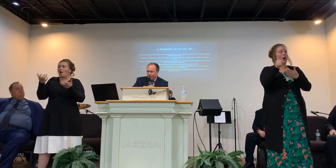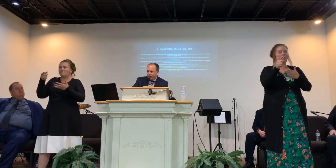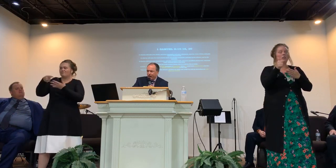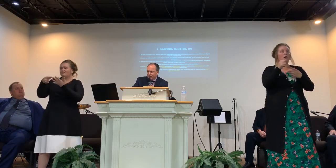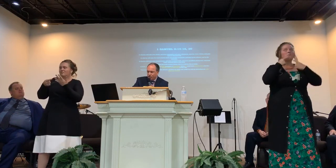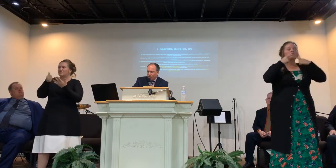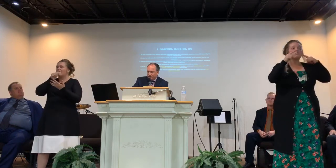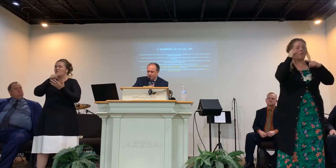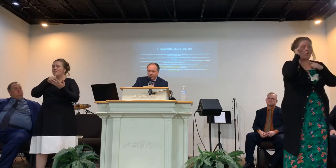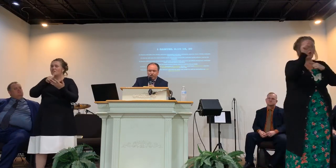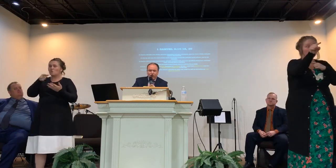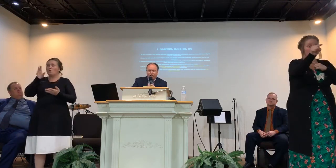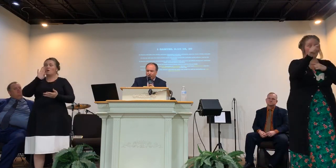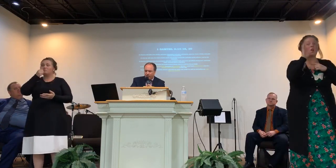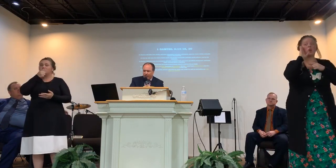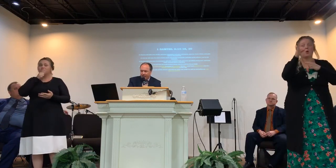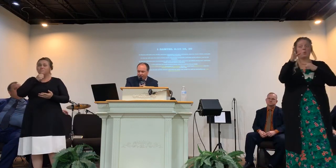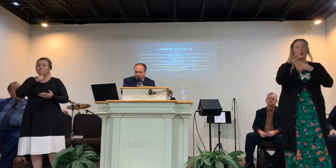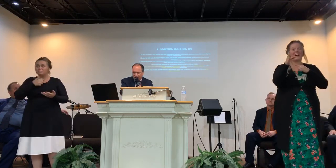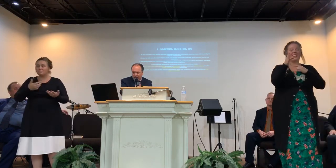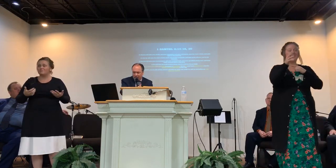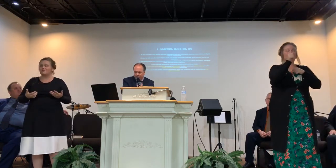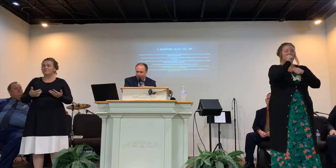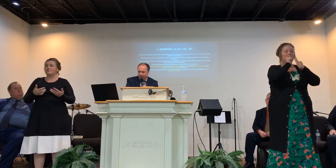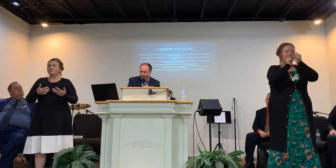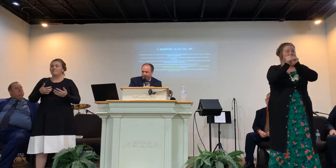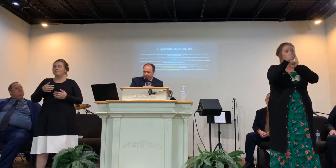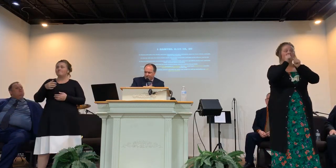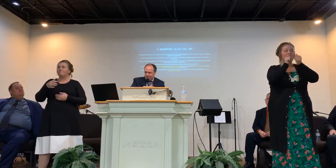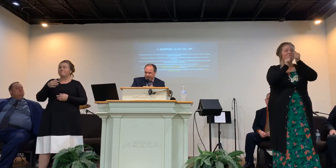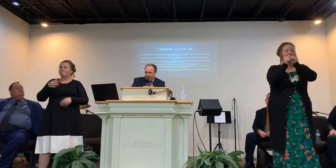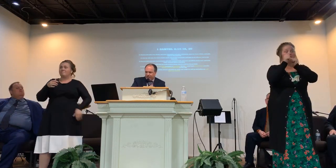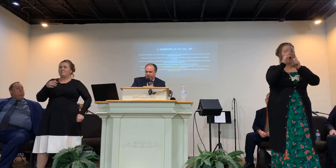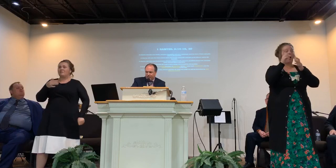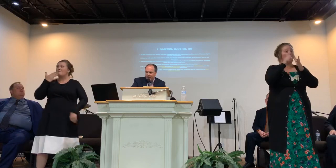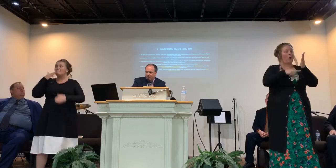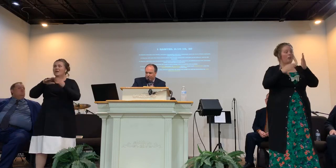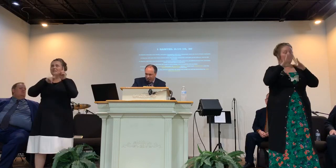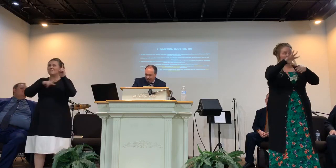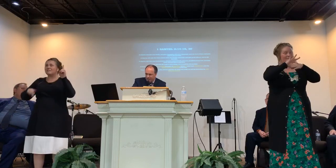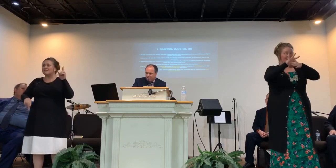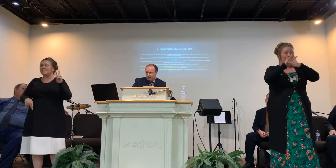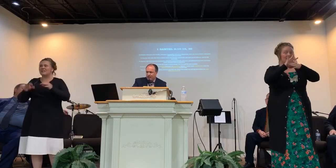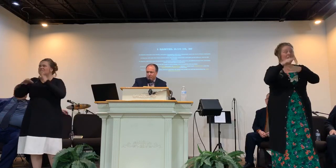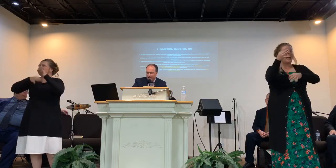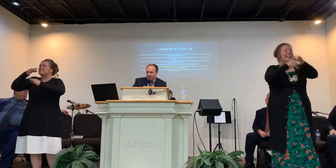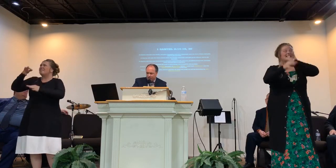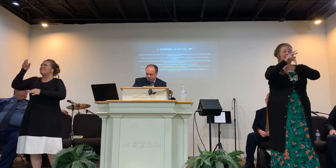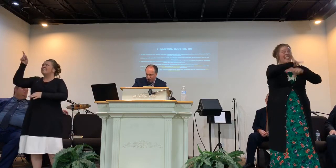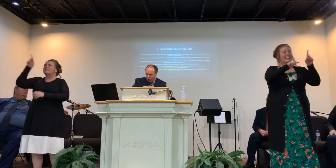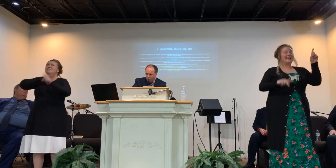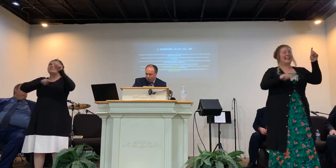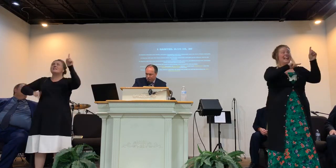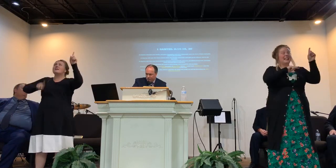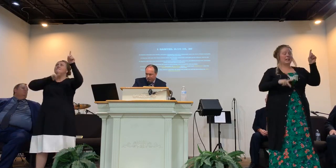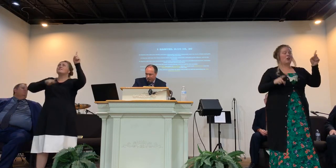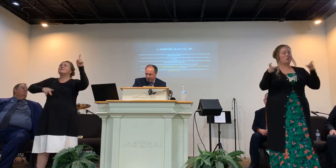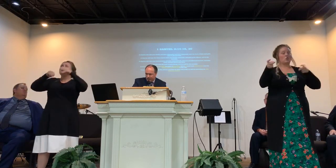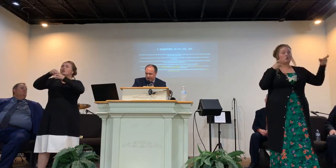will suffer the consequences of a carnal king in your life instead of the King of Kings being in